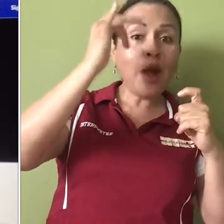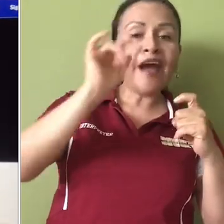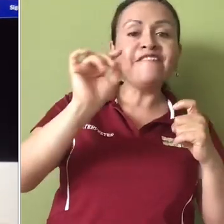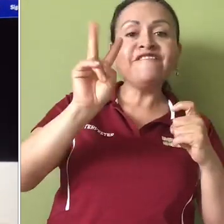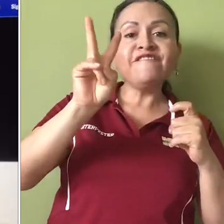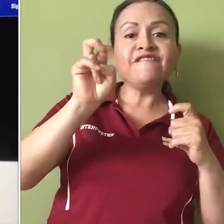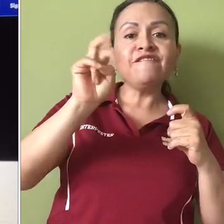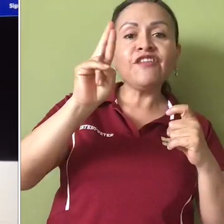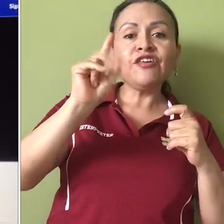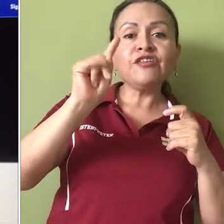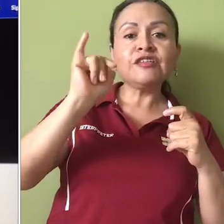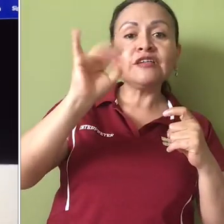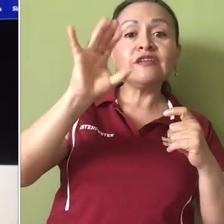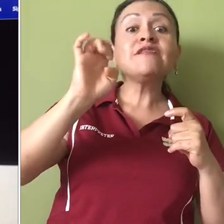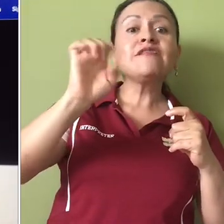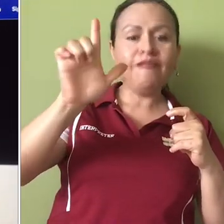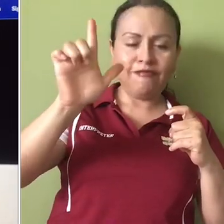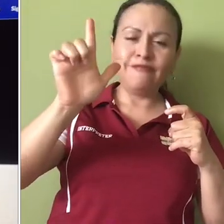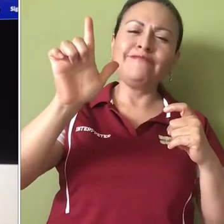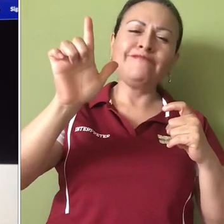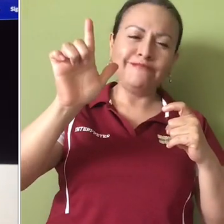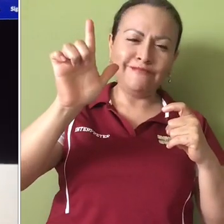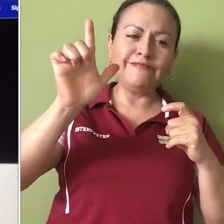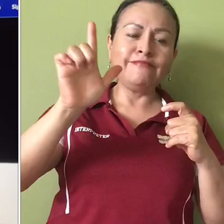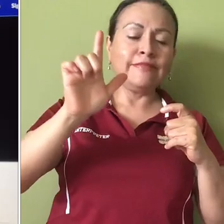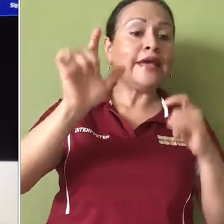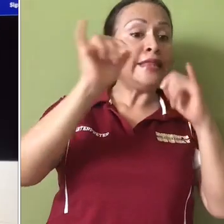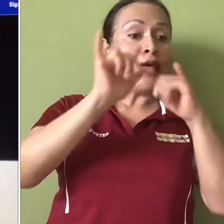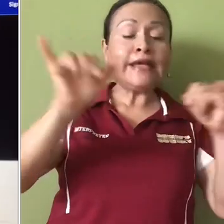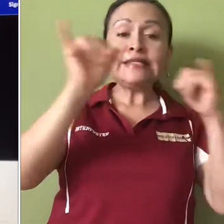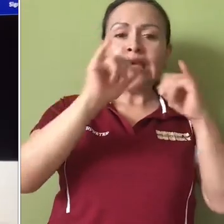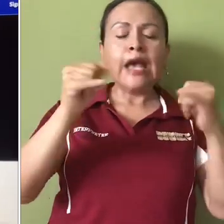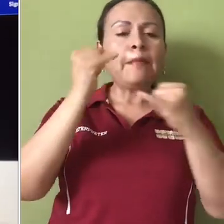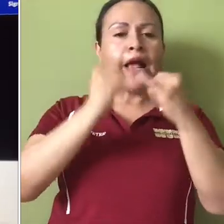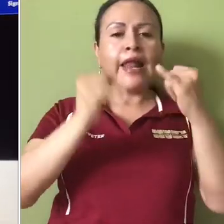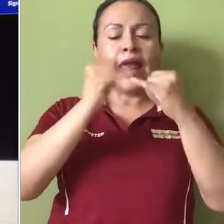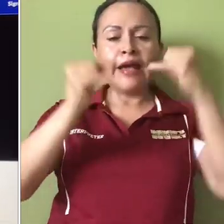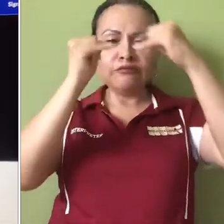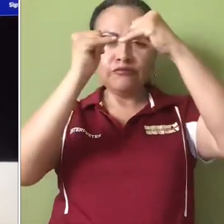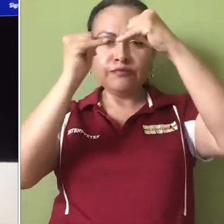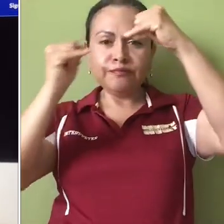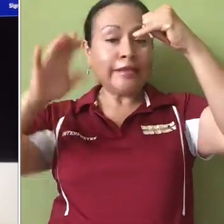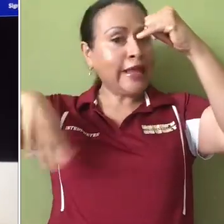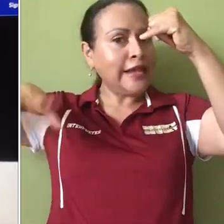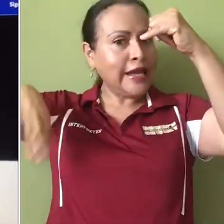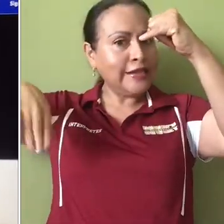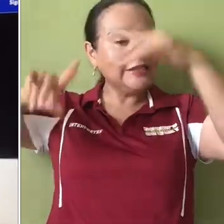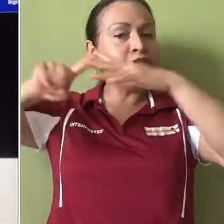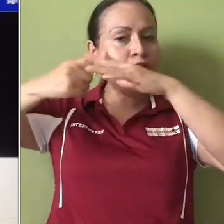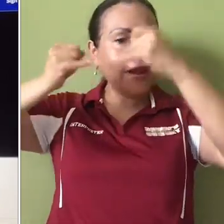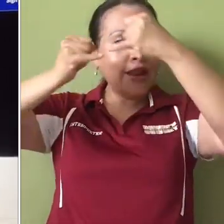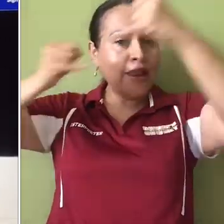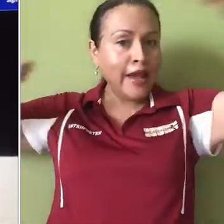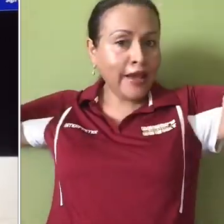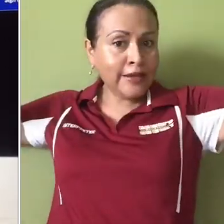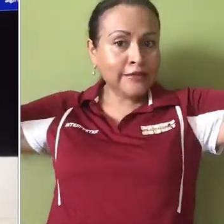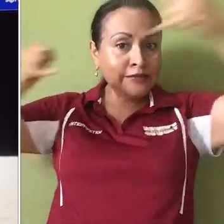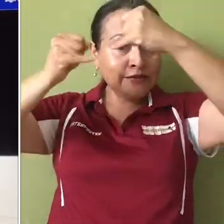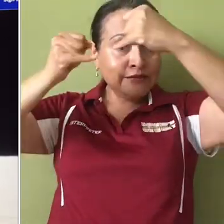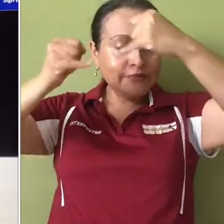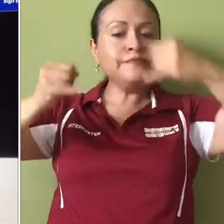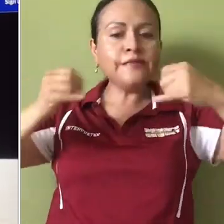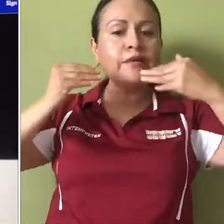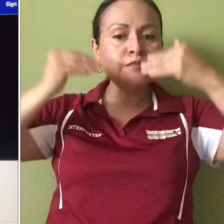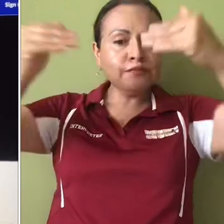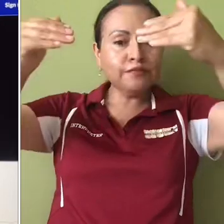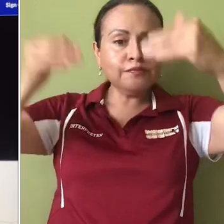have measure x as well. Let's do the same thing with the last side of the triangle that we have not extended into a line yet. So let's do that.